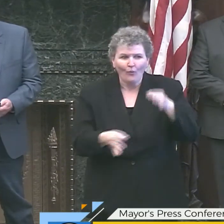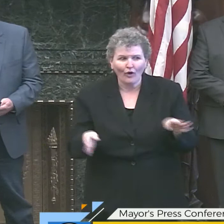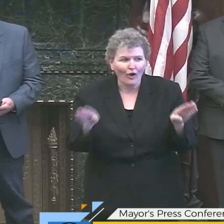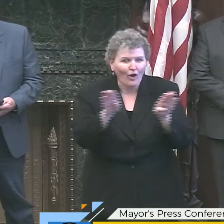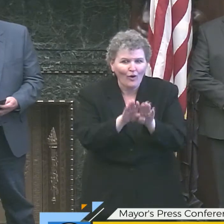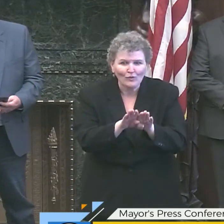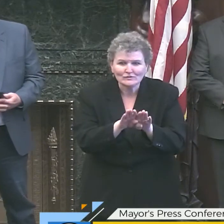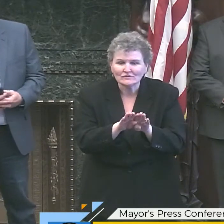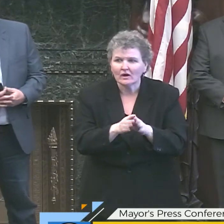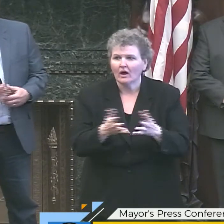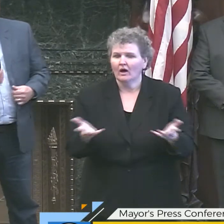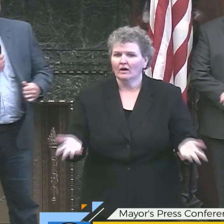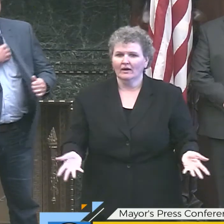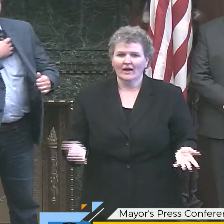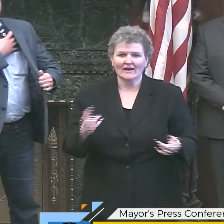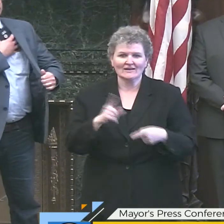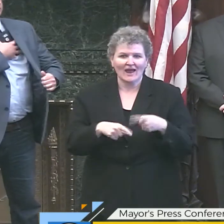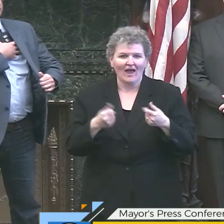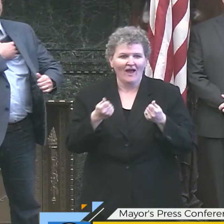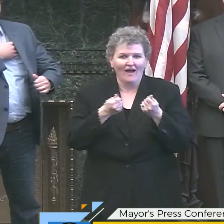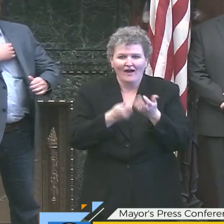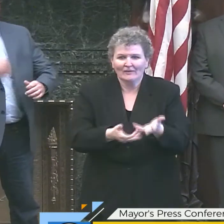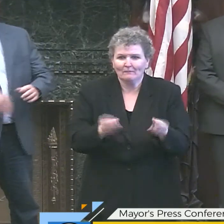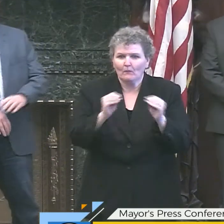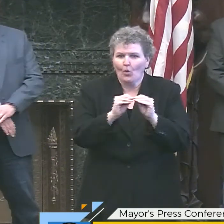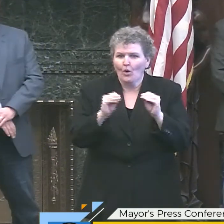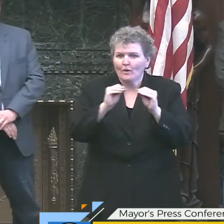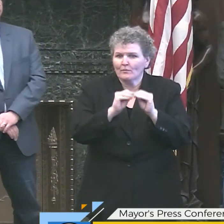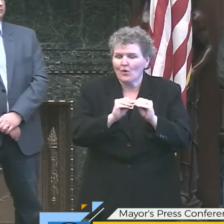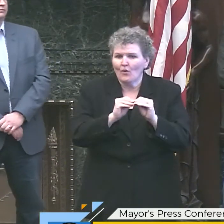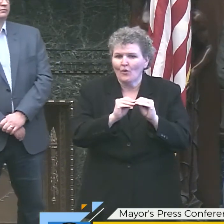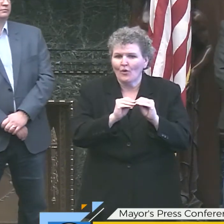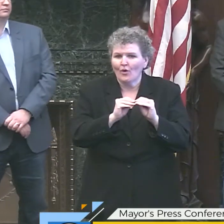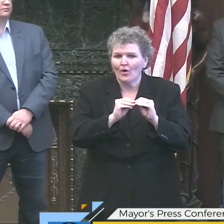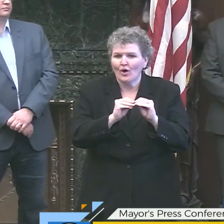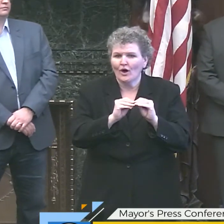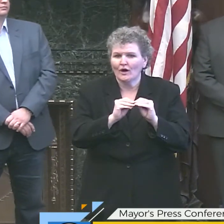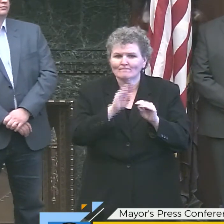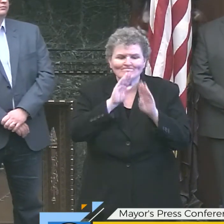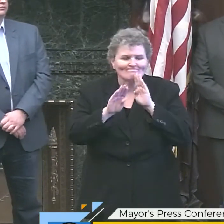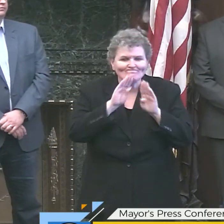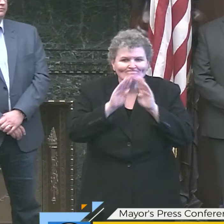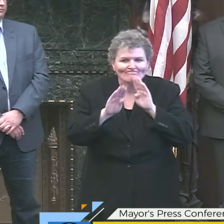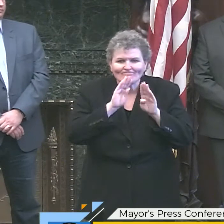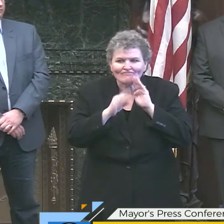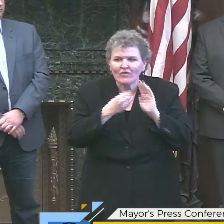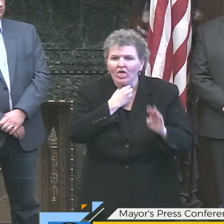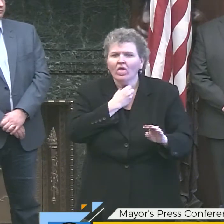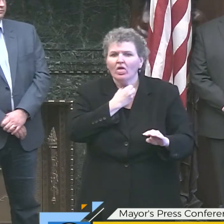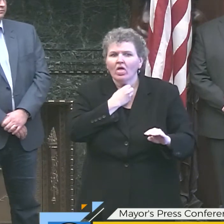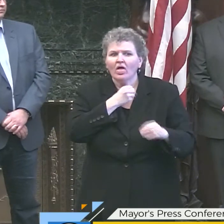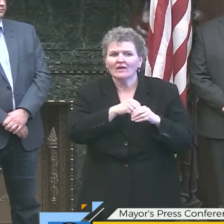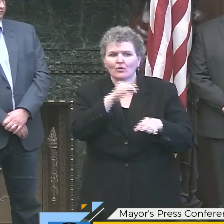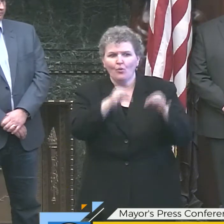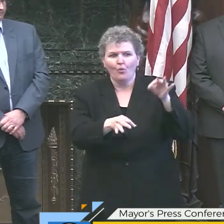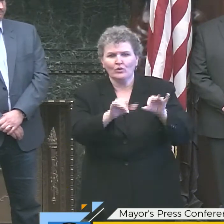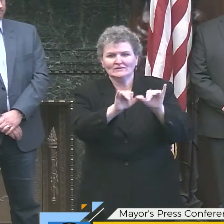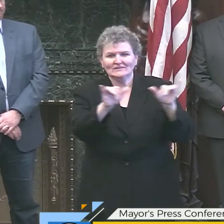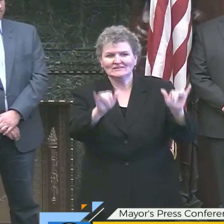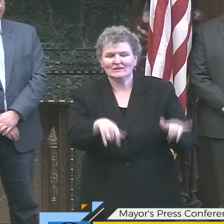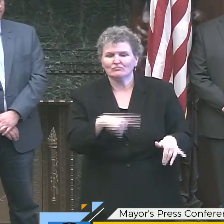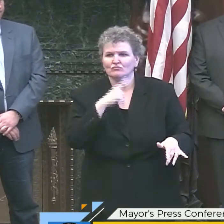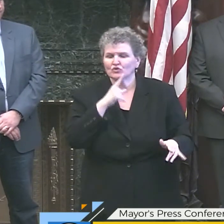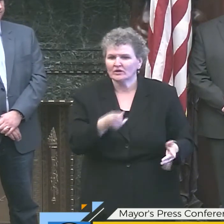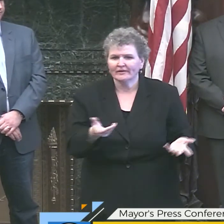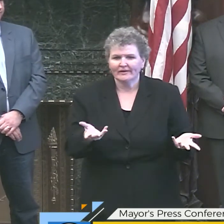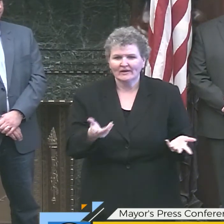sure that we don't contribute to a bottleneck further on down the road with limited staffing and resources and equipment later on